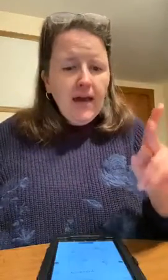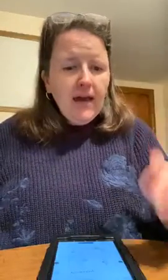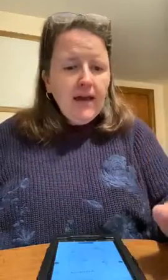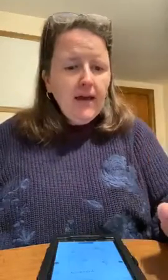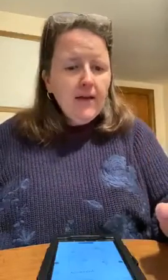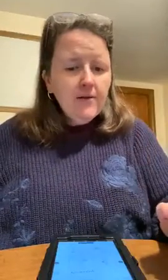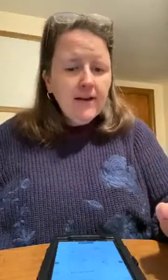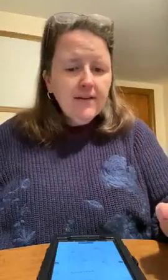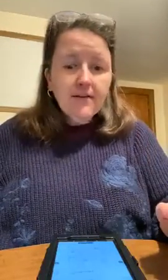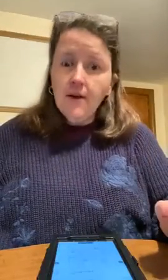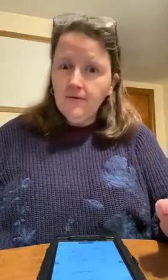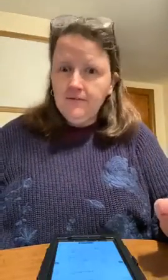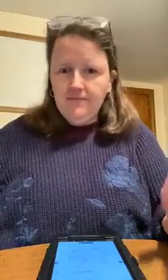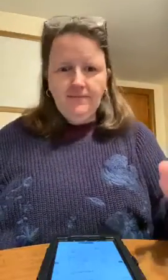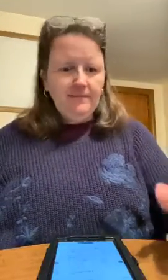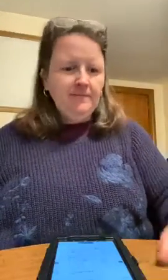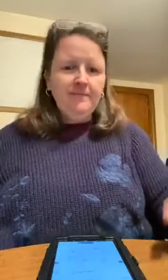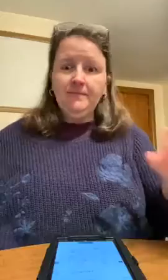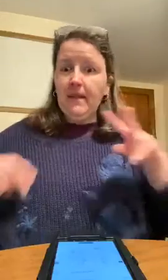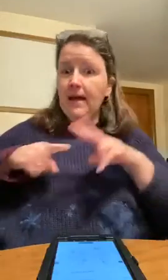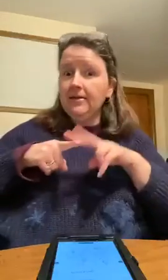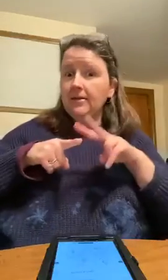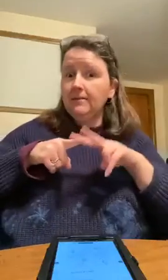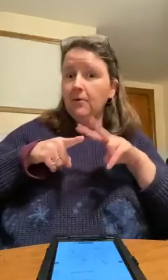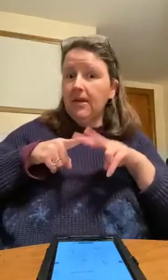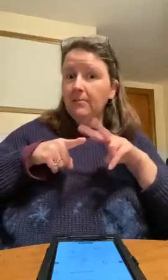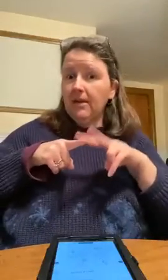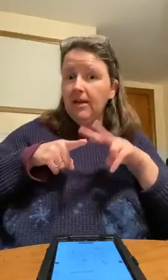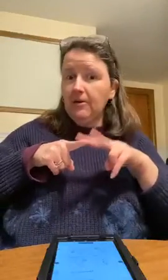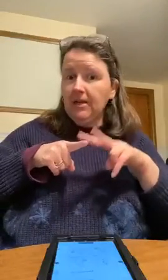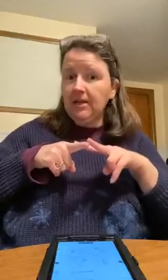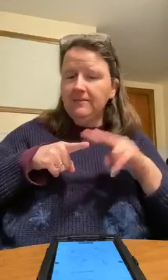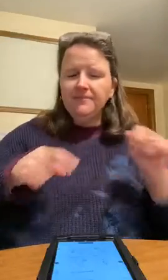Okay. All right. So, onto the vocabulary.